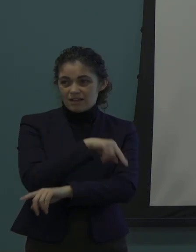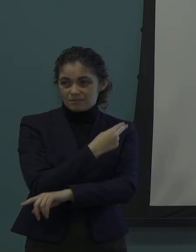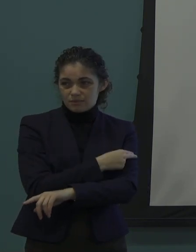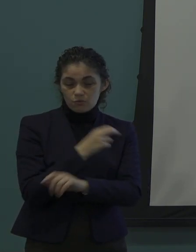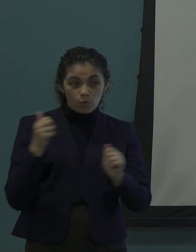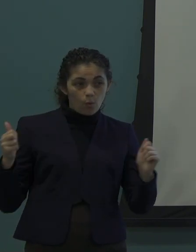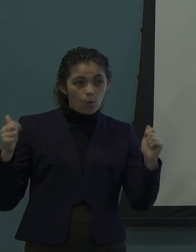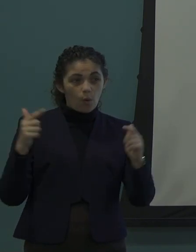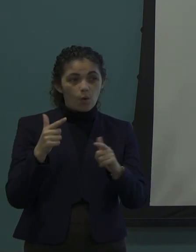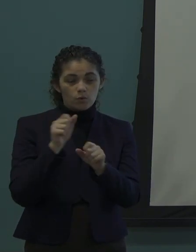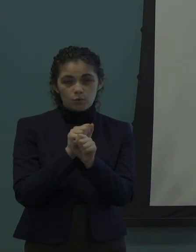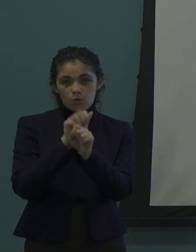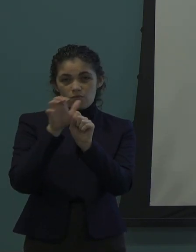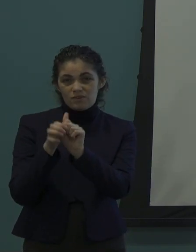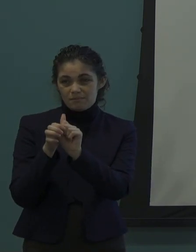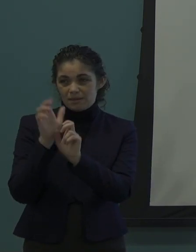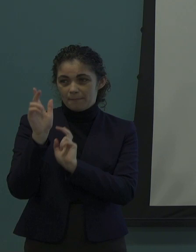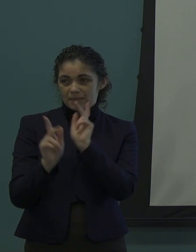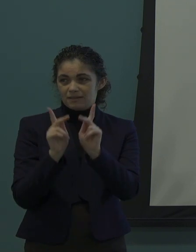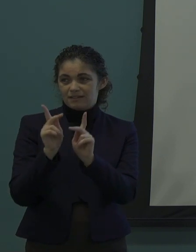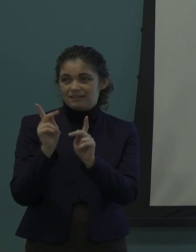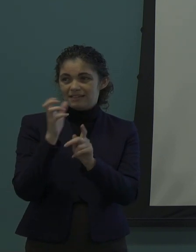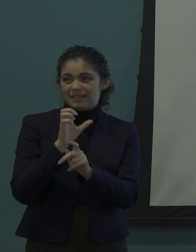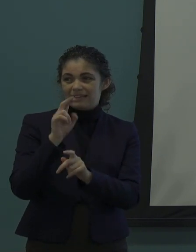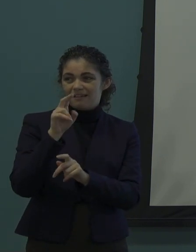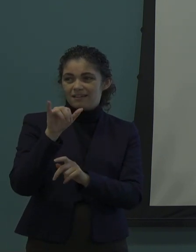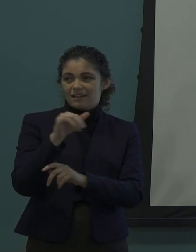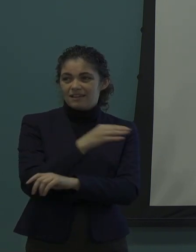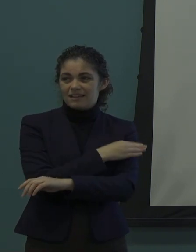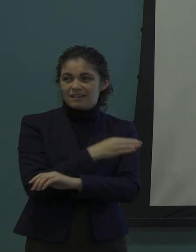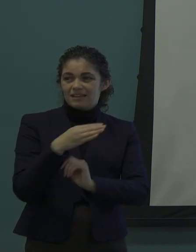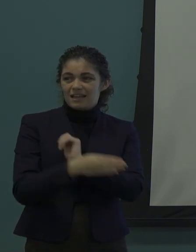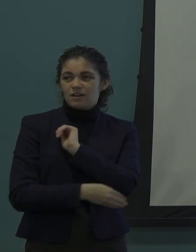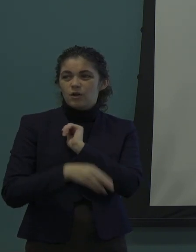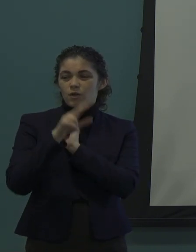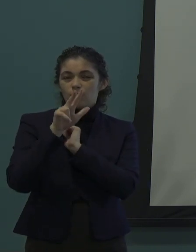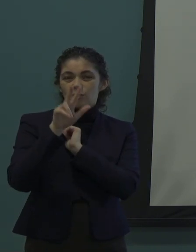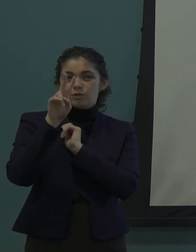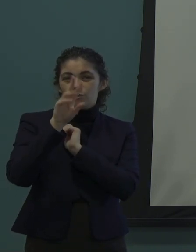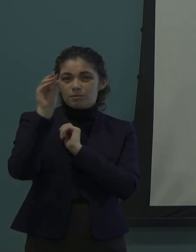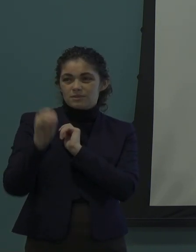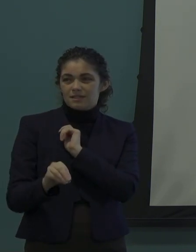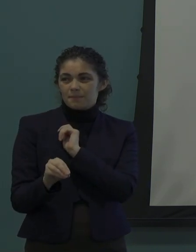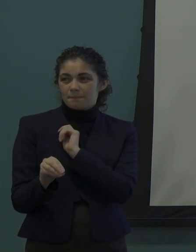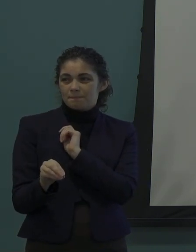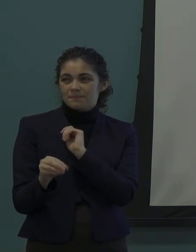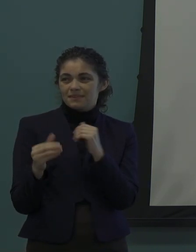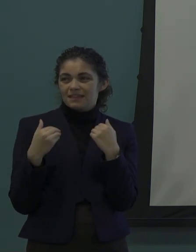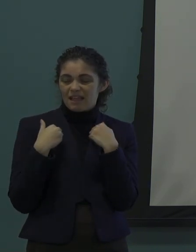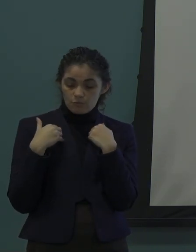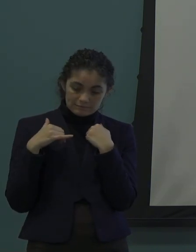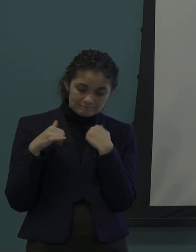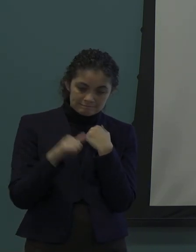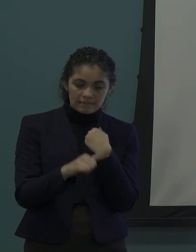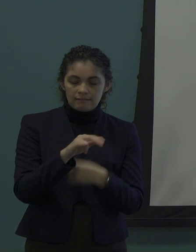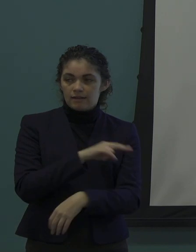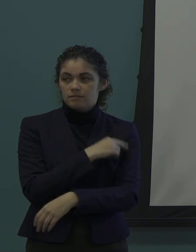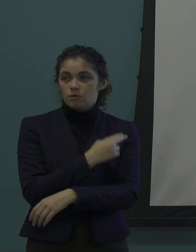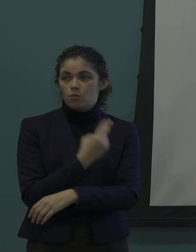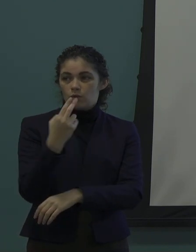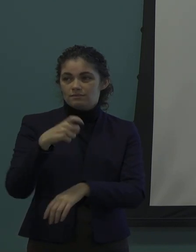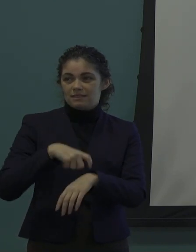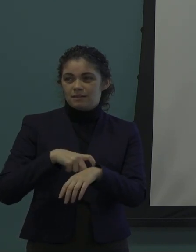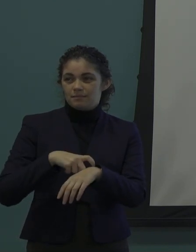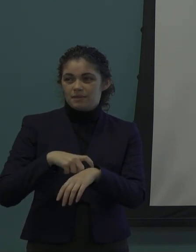of all COVID-19 cases in Cuyahoga County, 32% of those cases have been admitted at one point